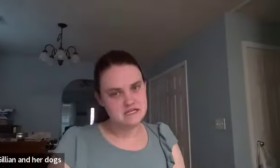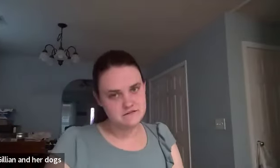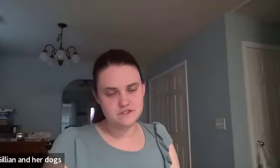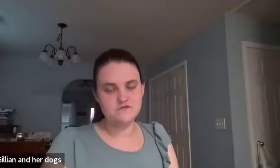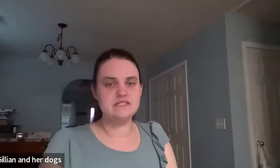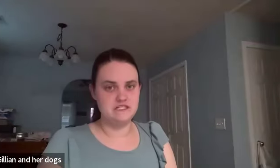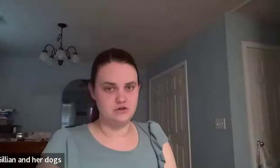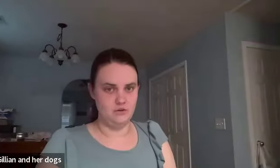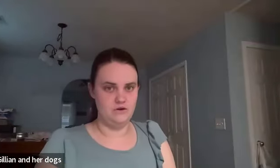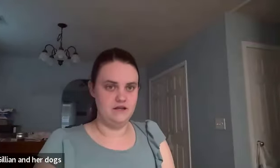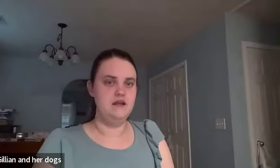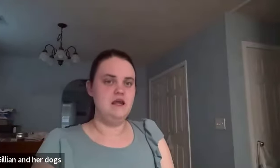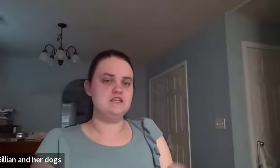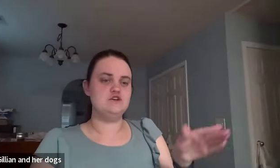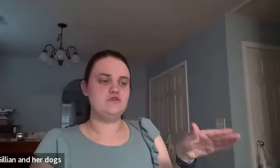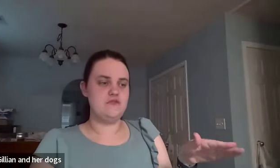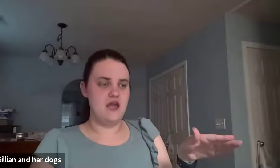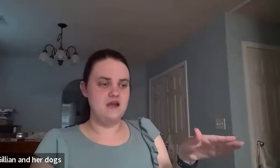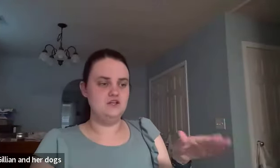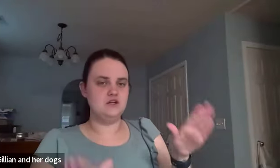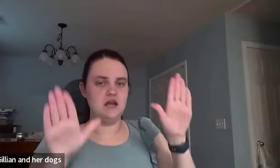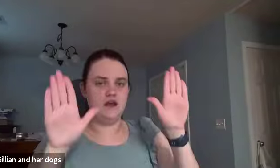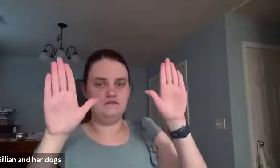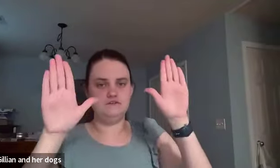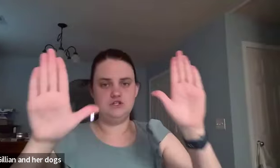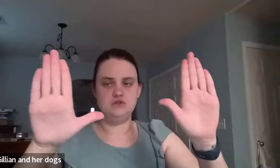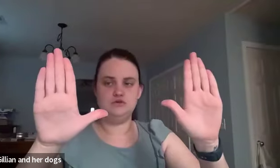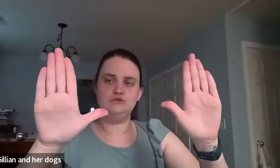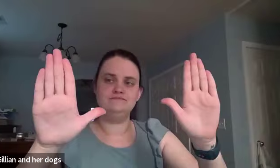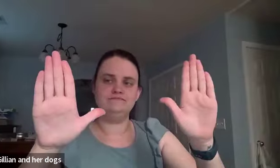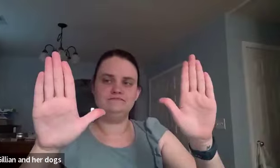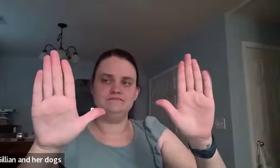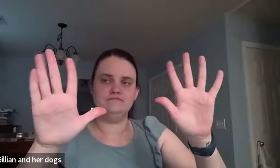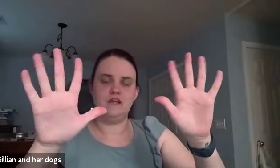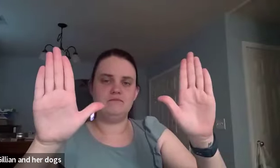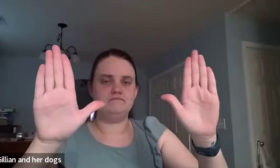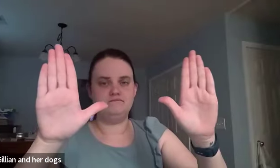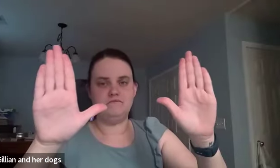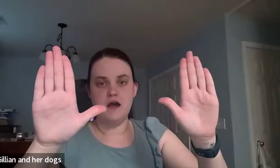slight difference for a sea turtle one. And so for that, you're going to have 2 like